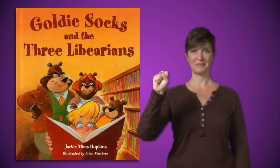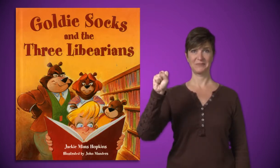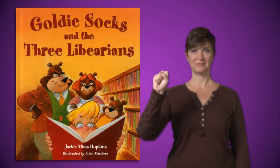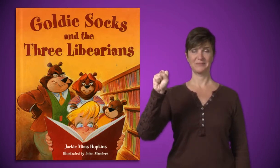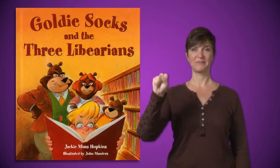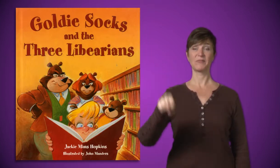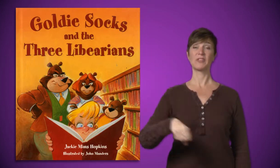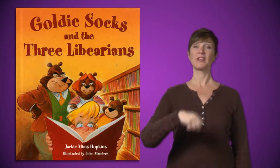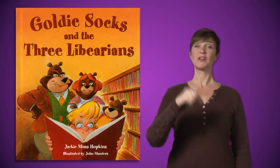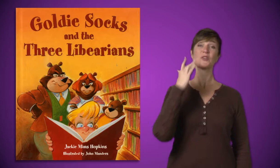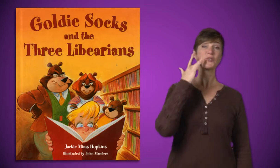Libearians.